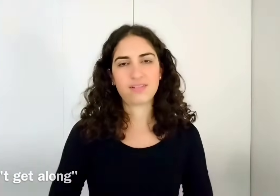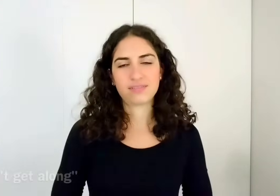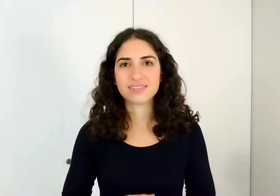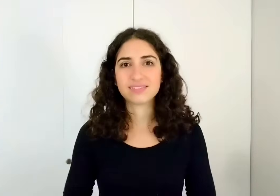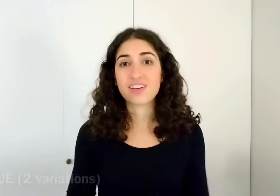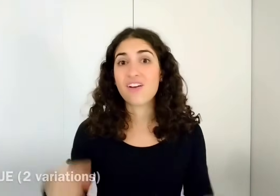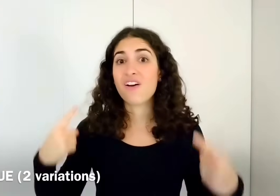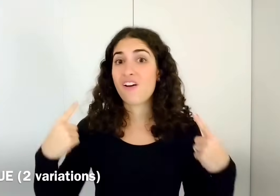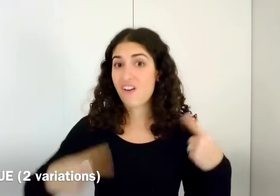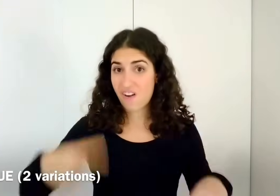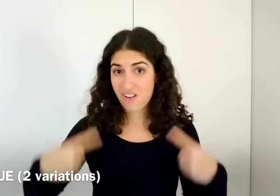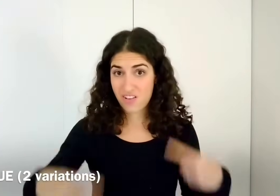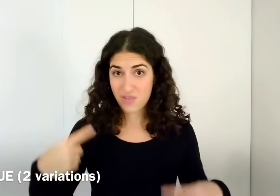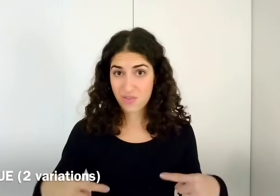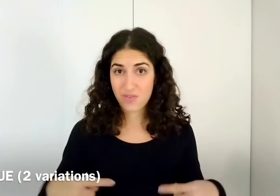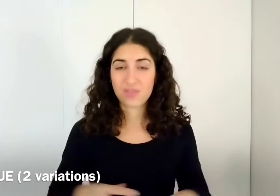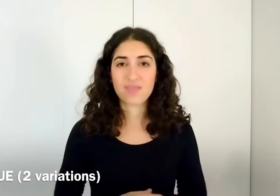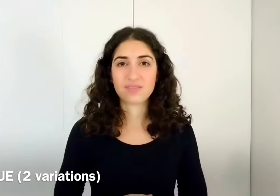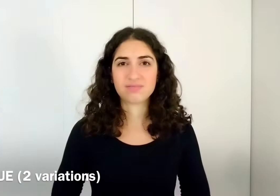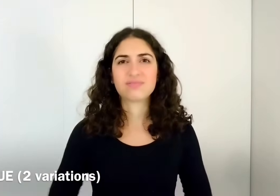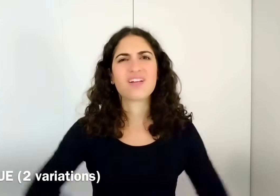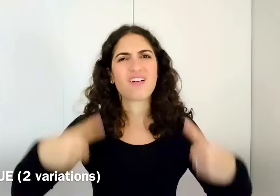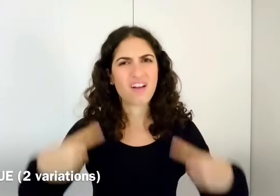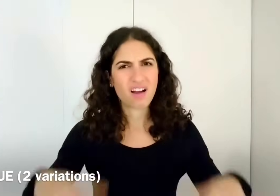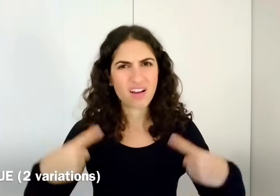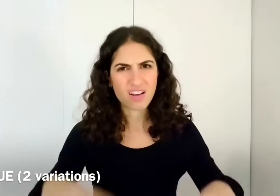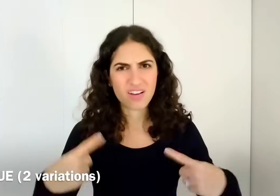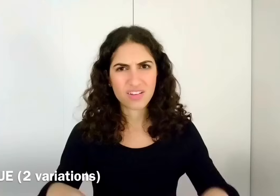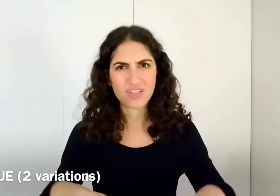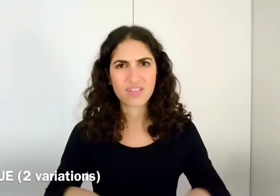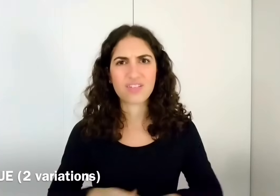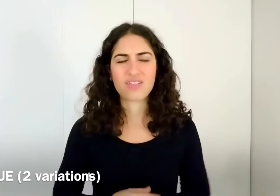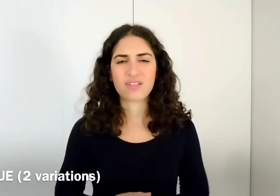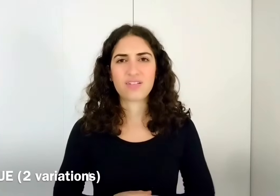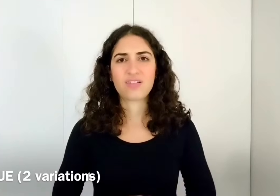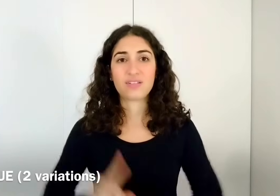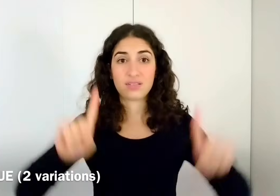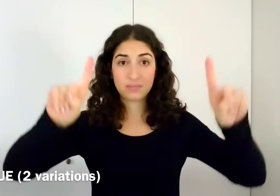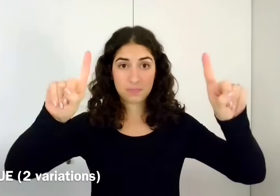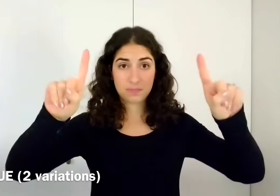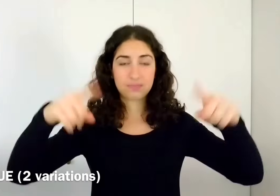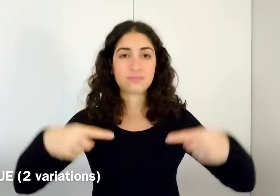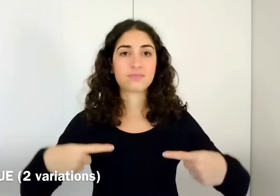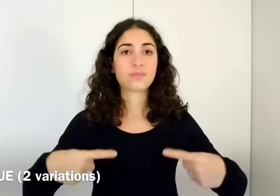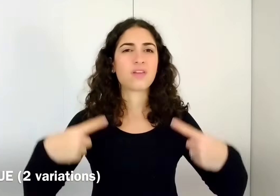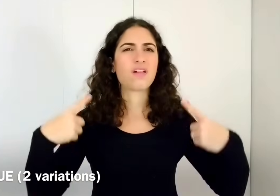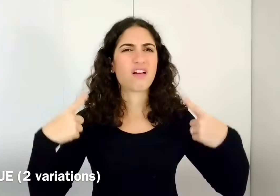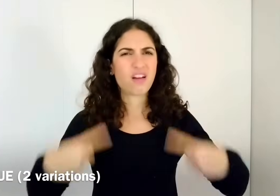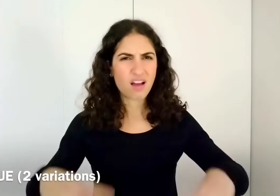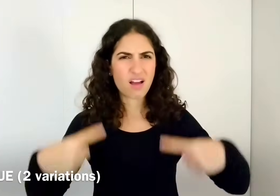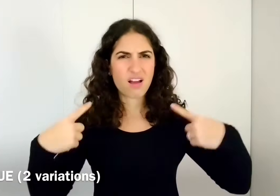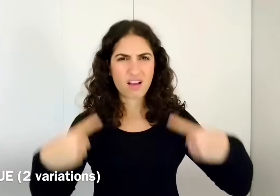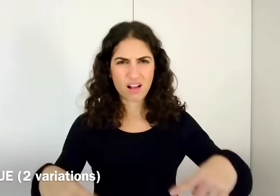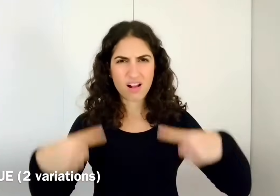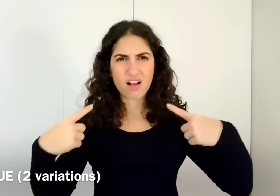along. Argue or argue. The one hand shape,